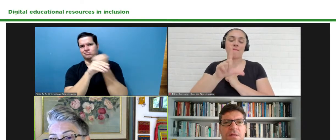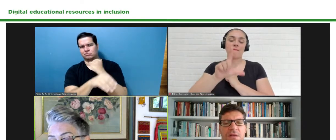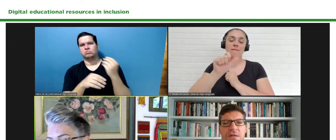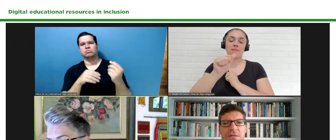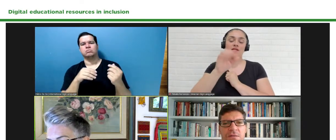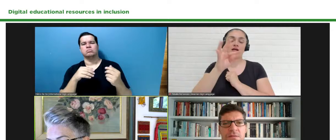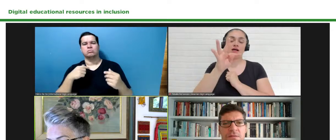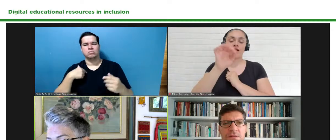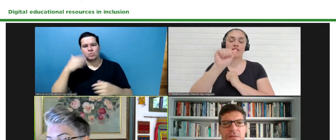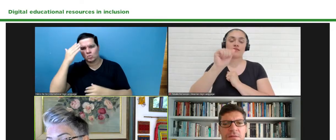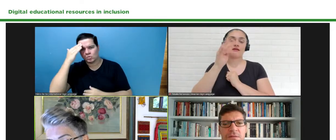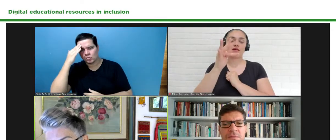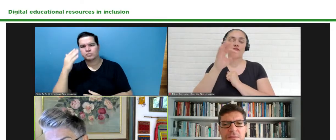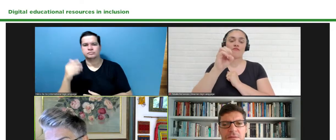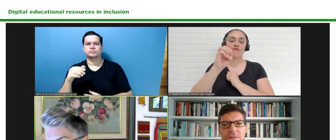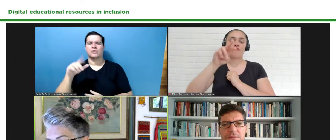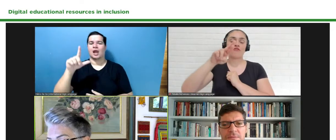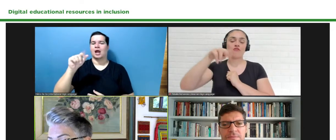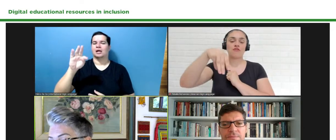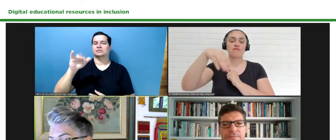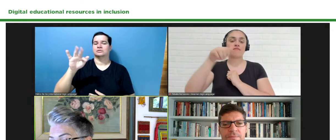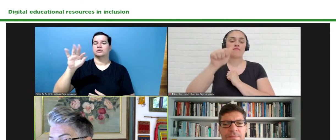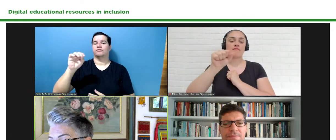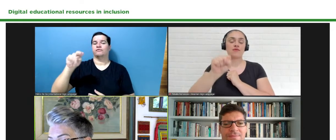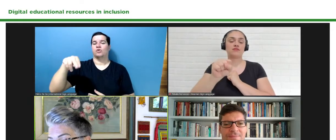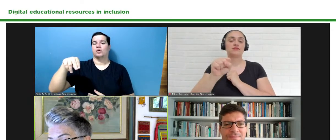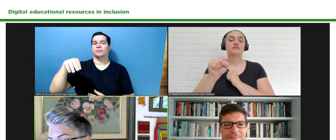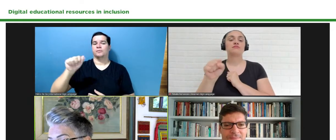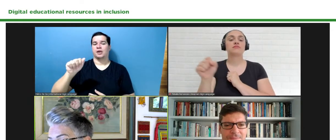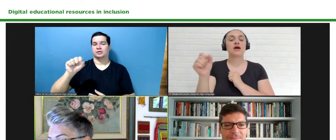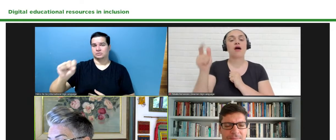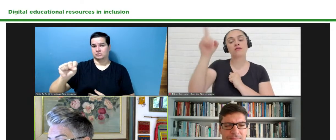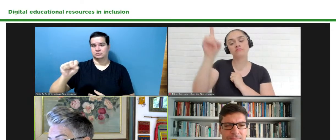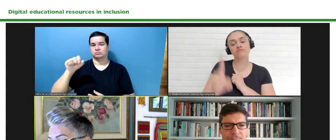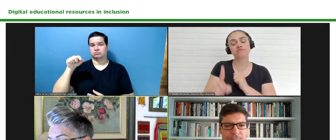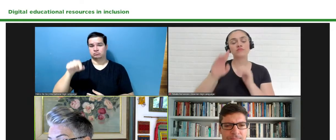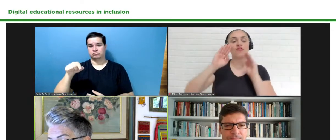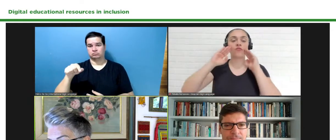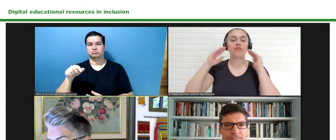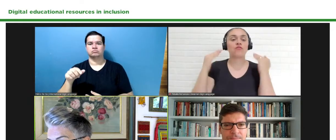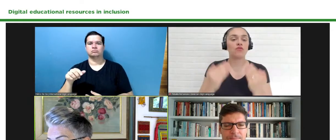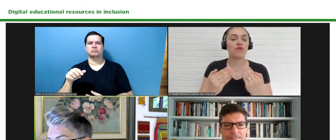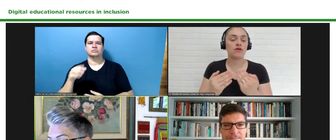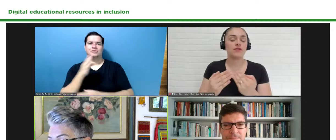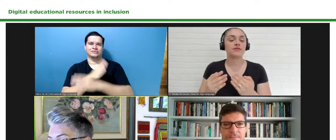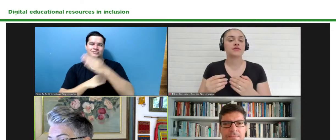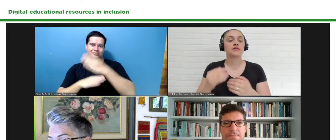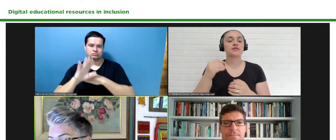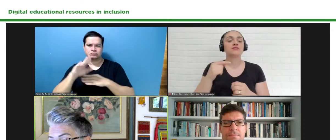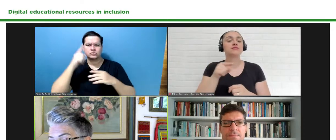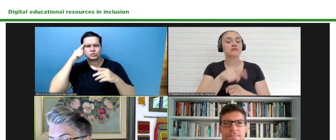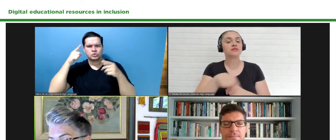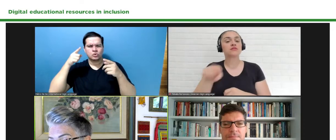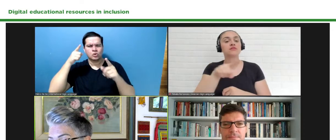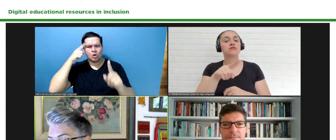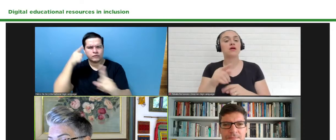specific disability. And finally, Escola de Gente makes itself available to collaborate in all possible ways so that